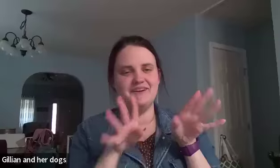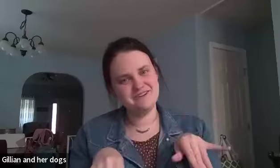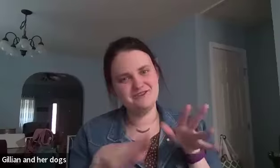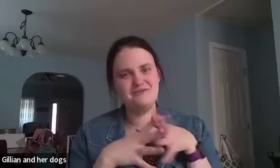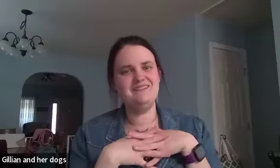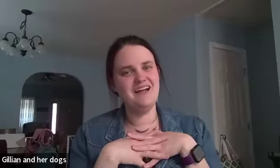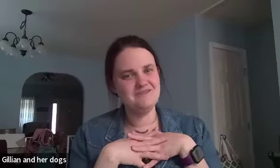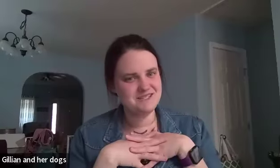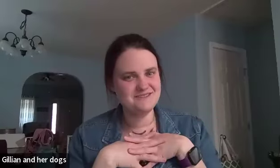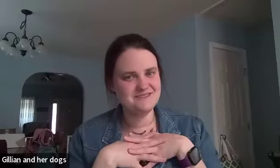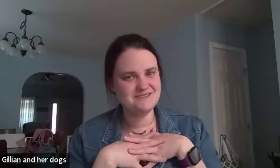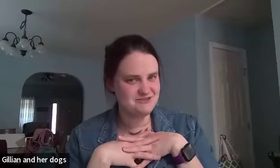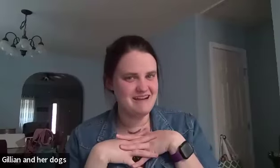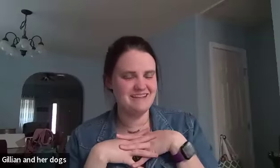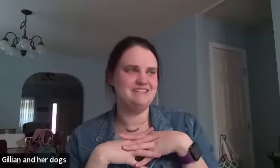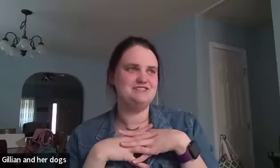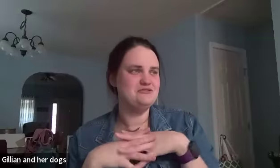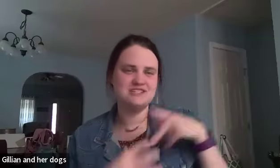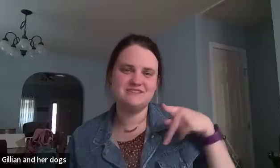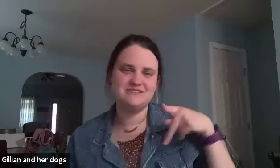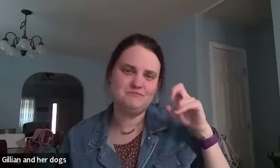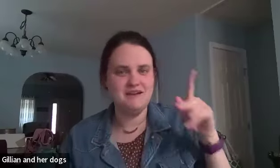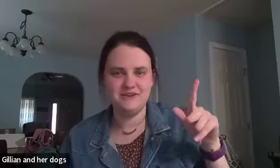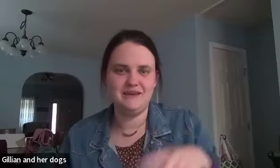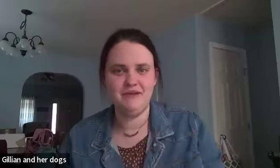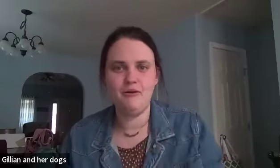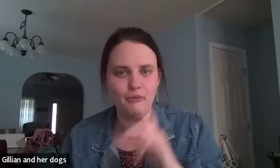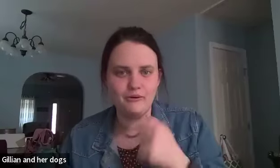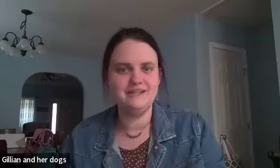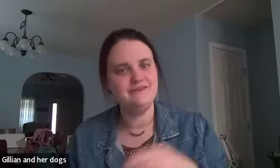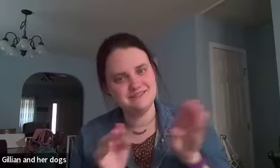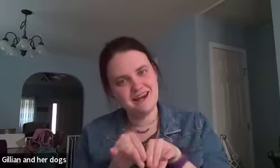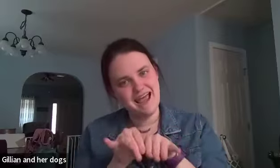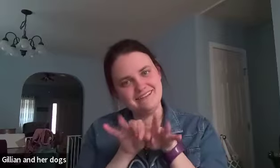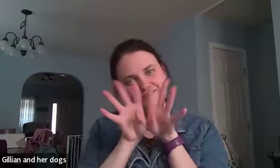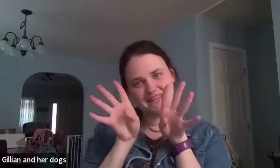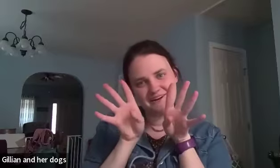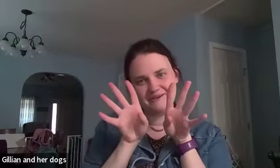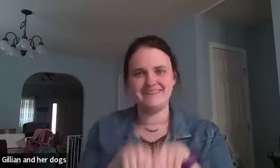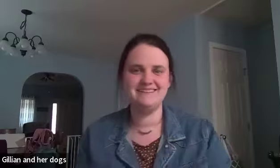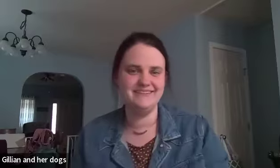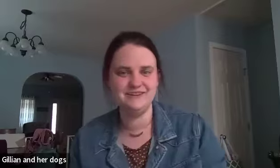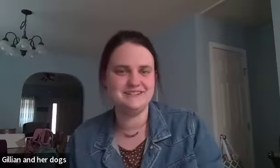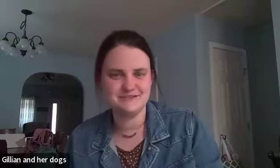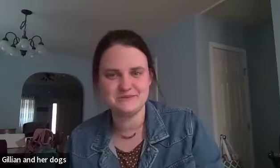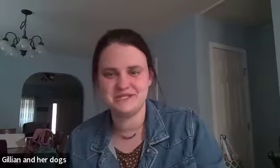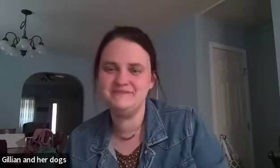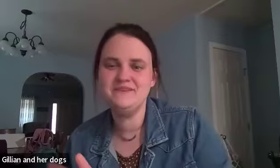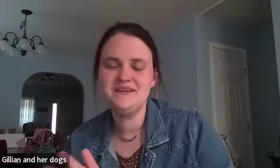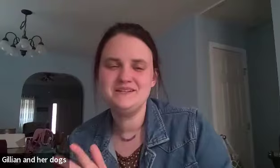very visual. We love ourselves some visualities. You don't just finger spell everything and be all boring. You still got to add a little flair with it, a little description.